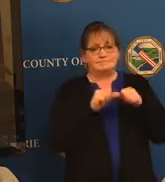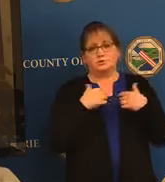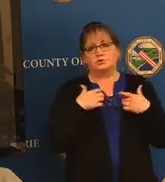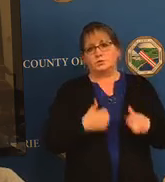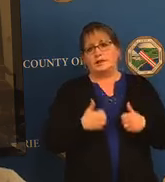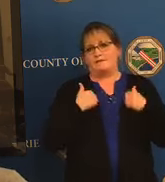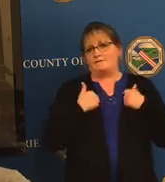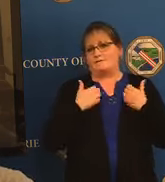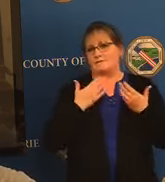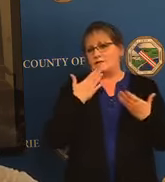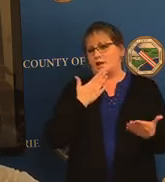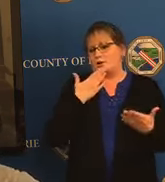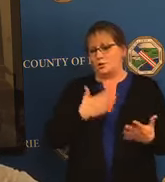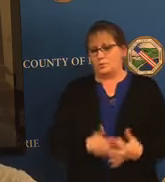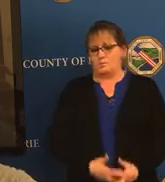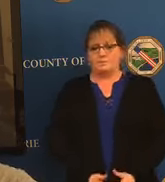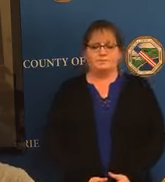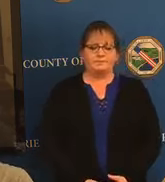Thank you.